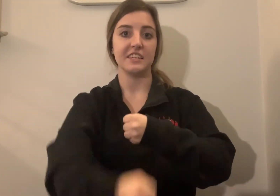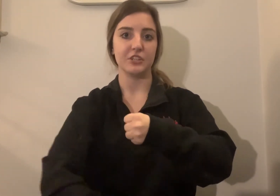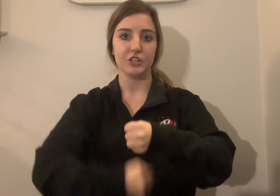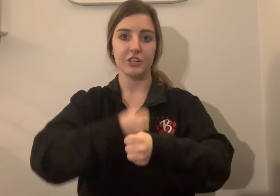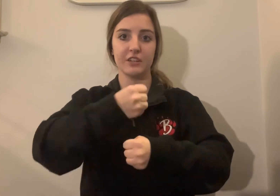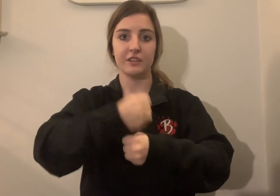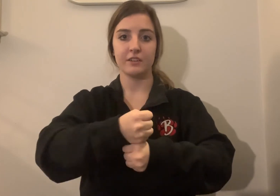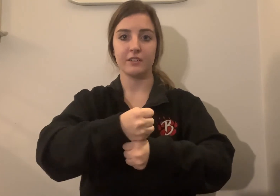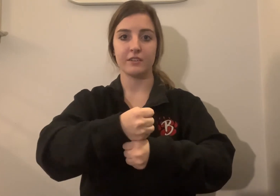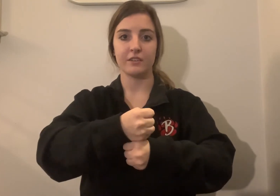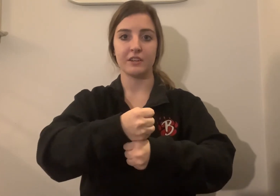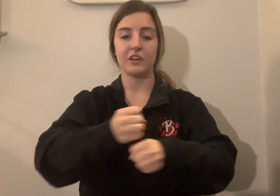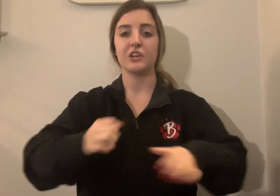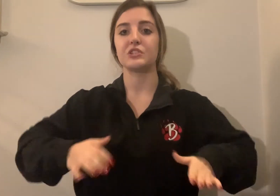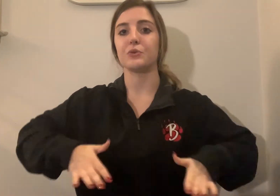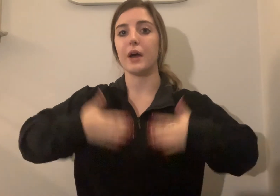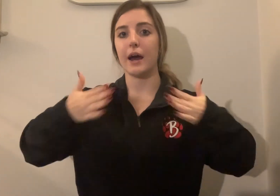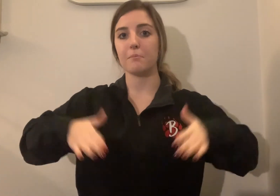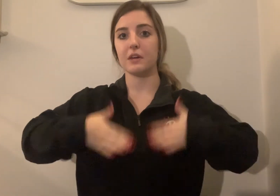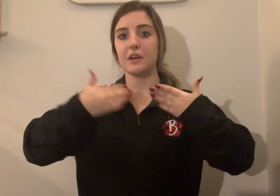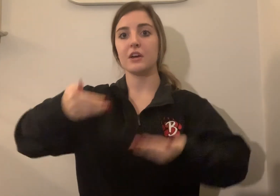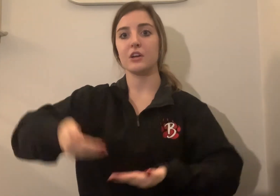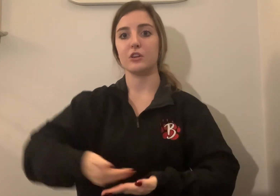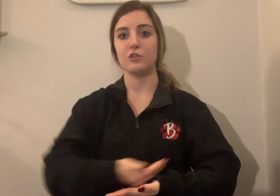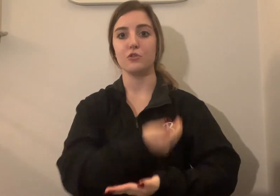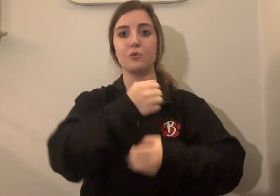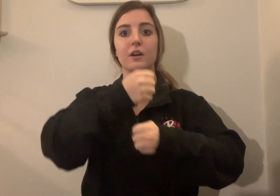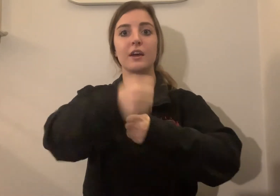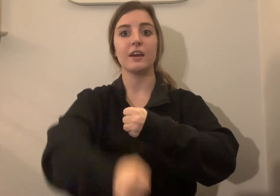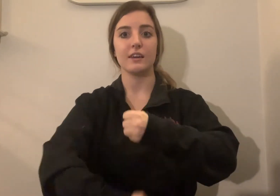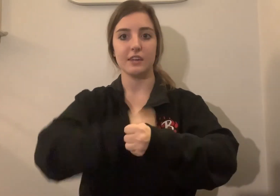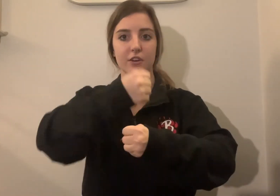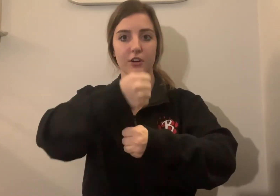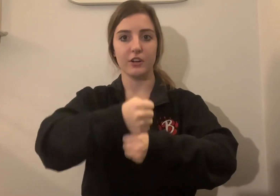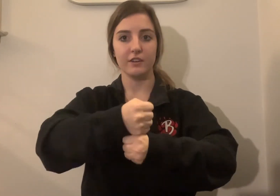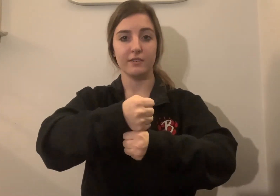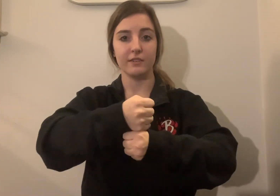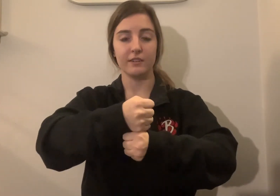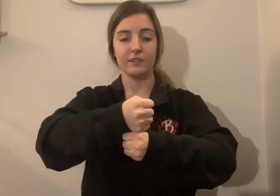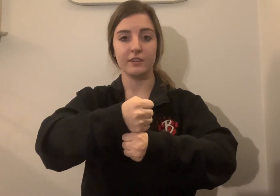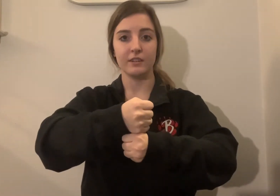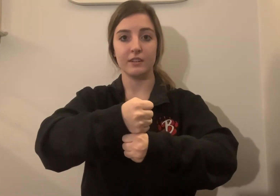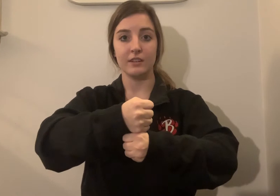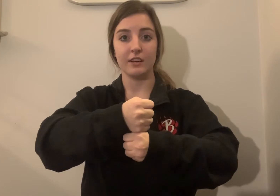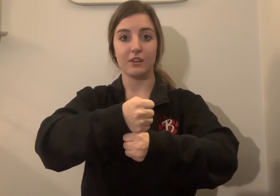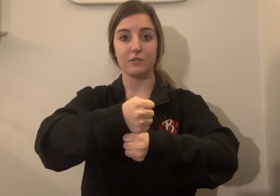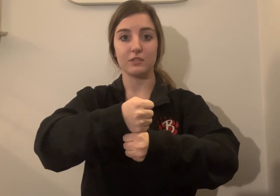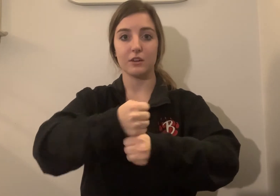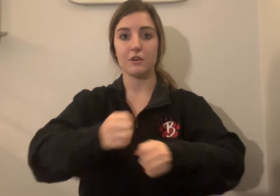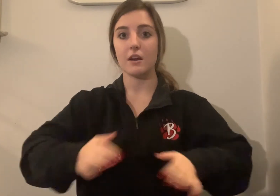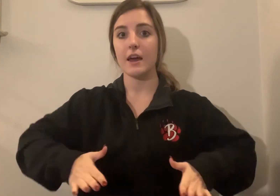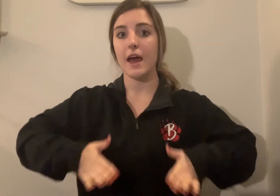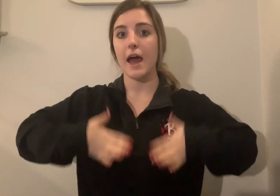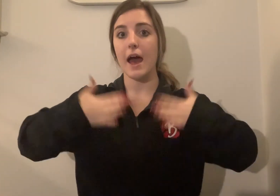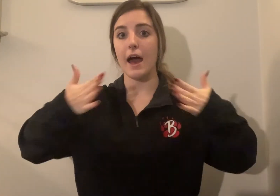Year. So happy new year. I'll do it slower.